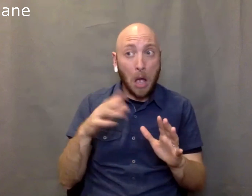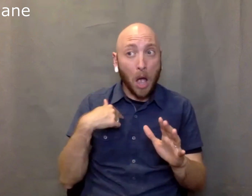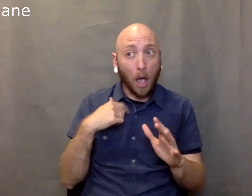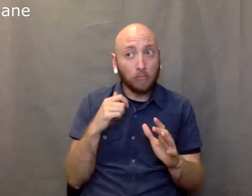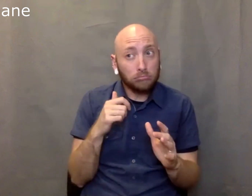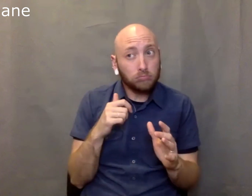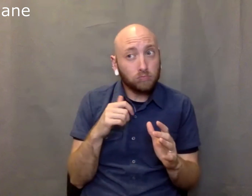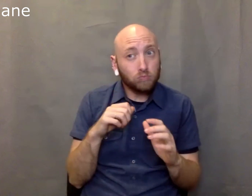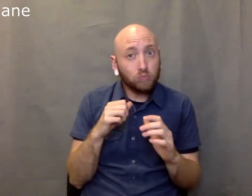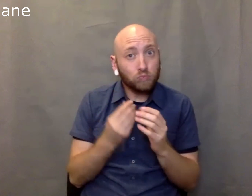I would not have it any other way.